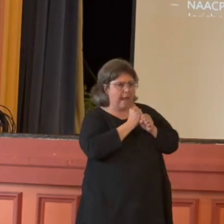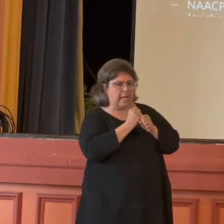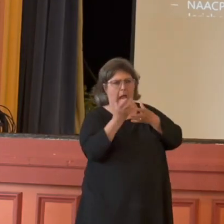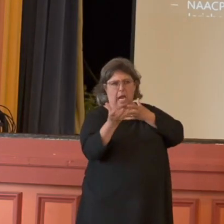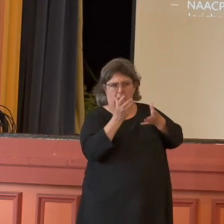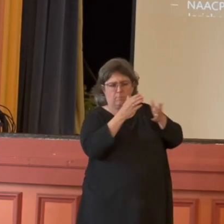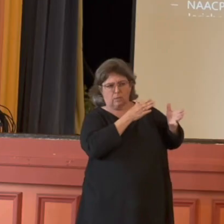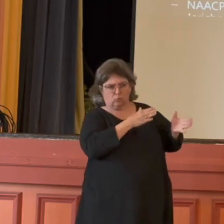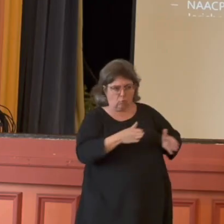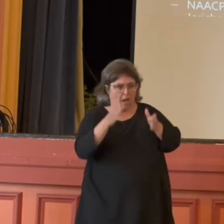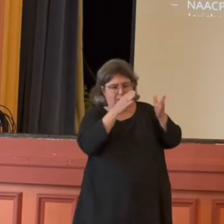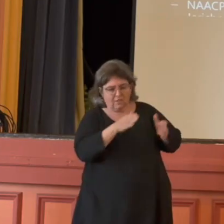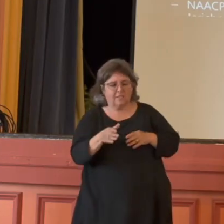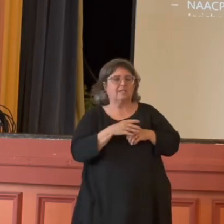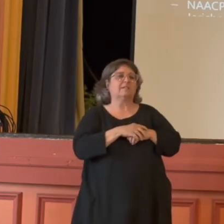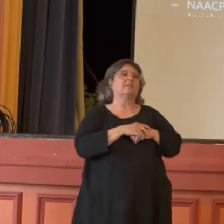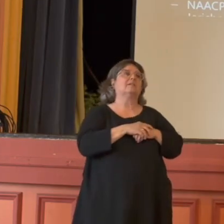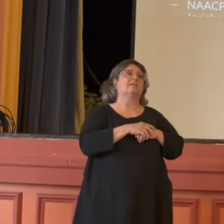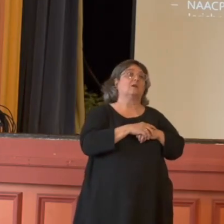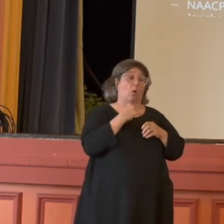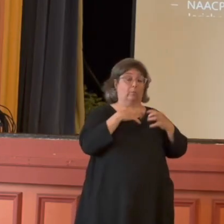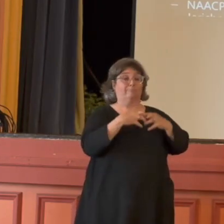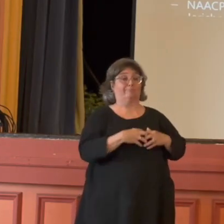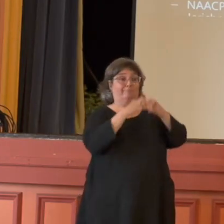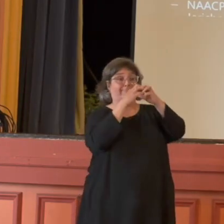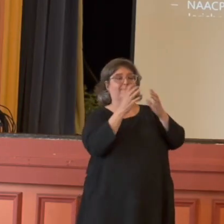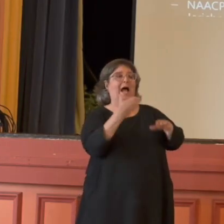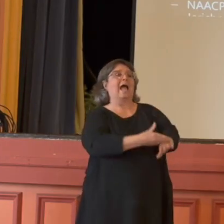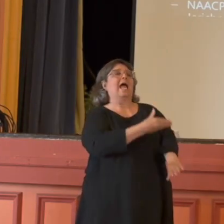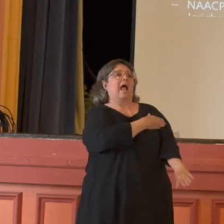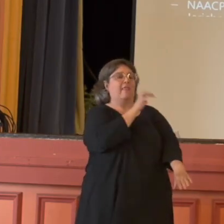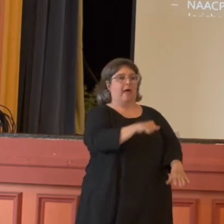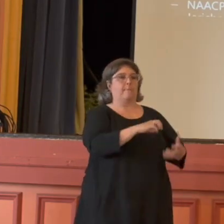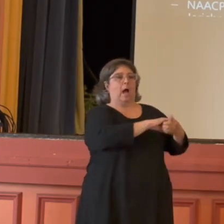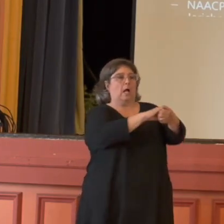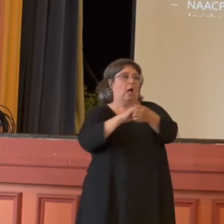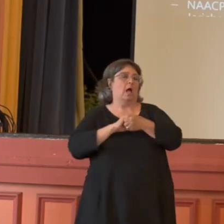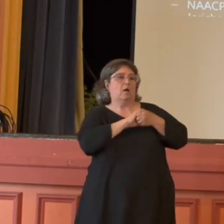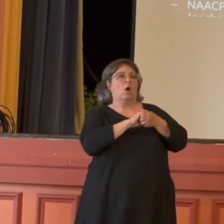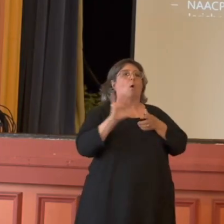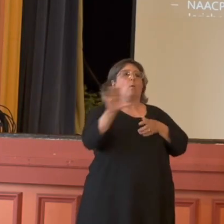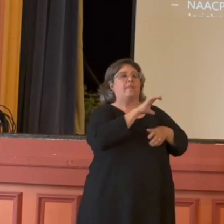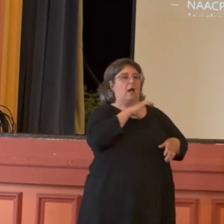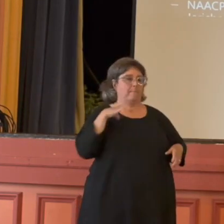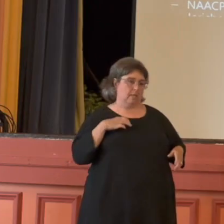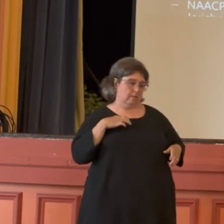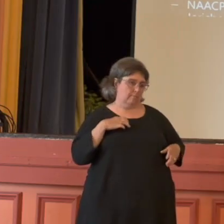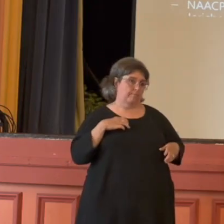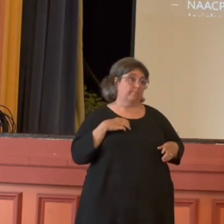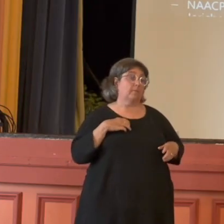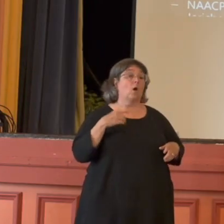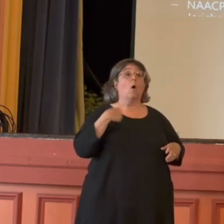engagement strategy that we put together, but we wanted to enhance it by collaborating with the stakeholder advisors. So